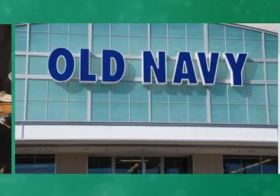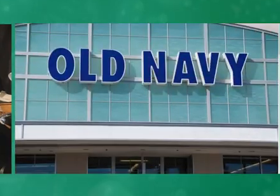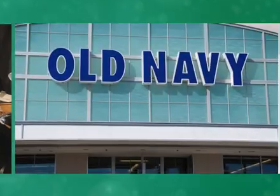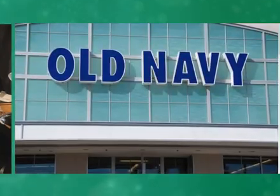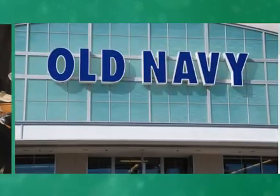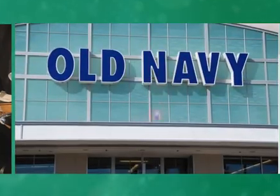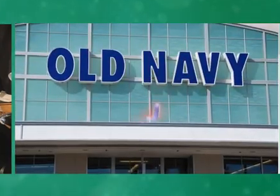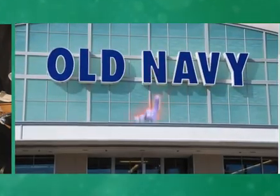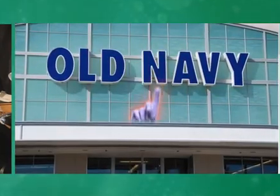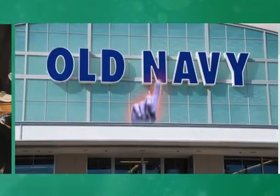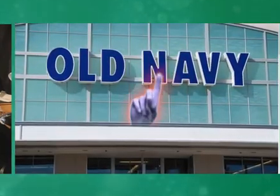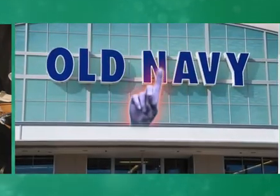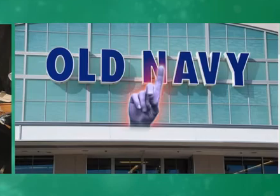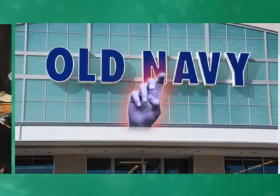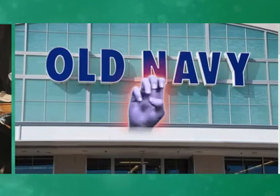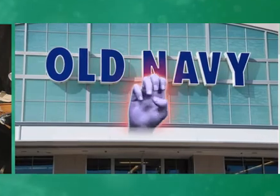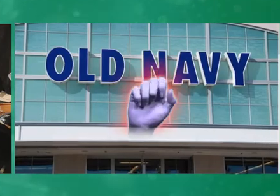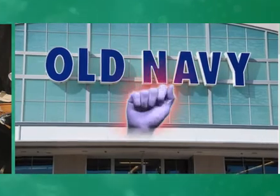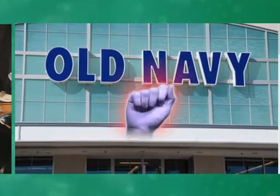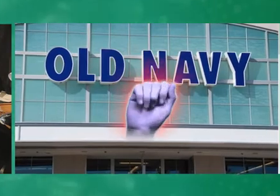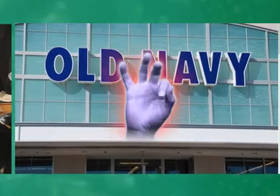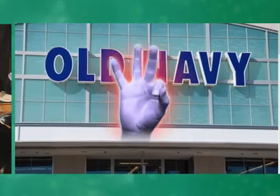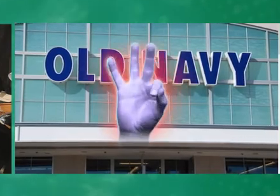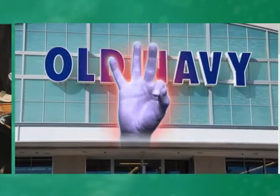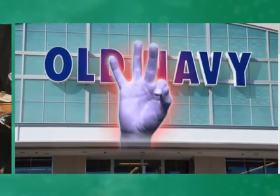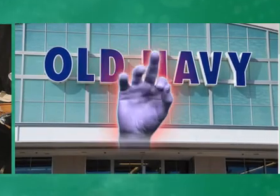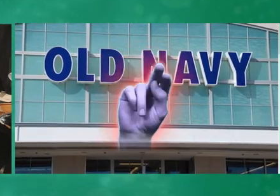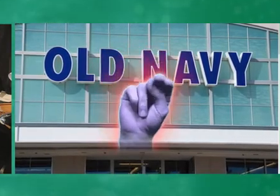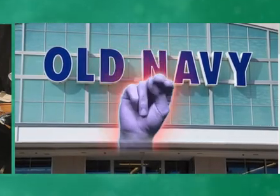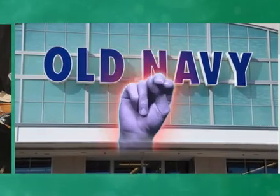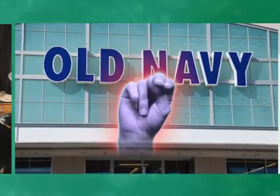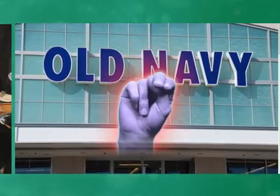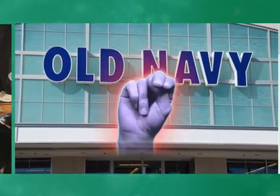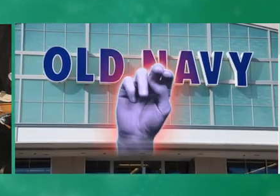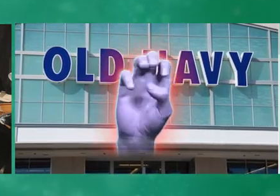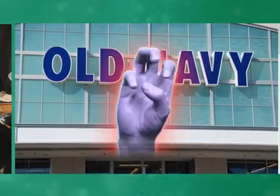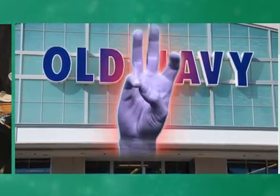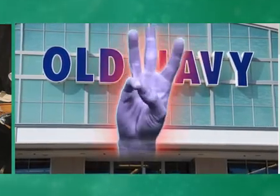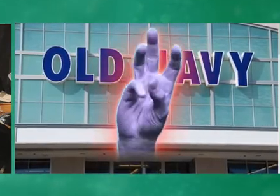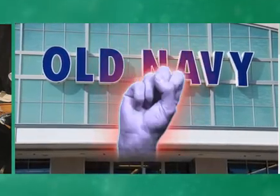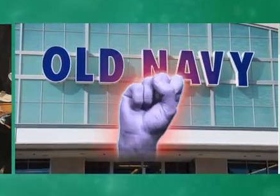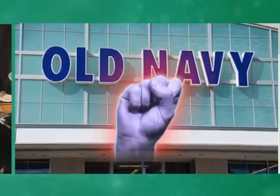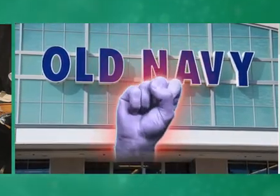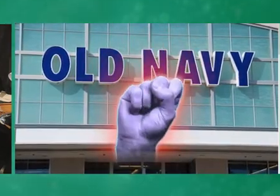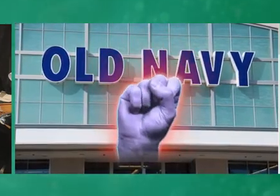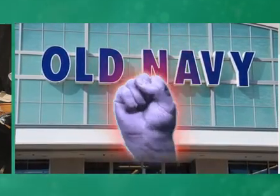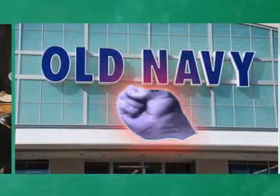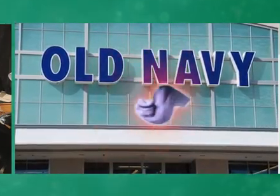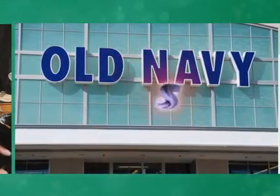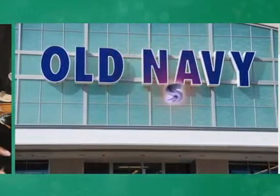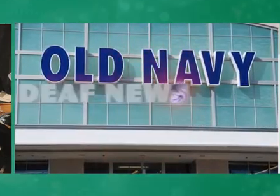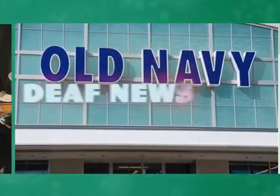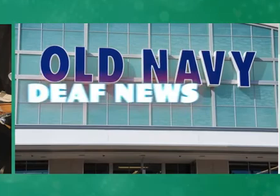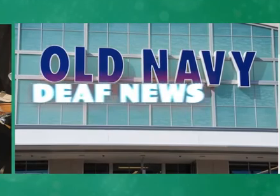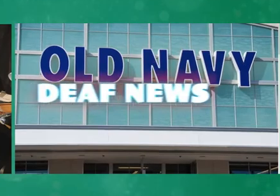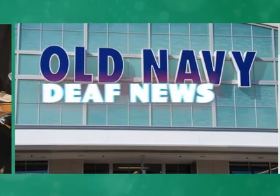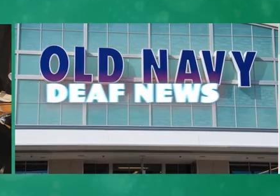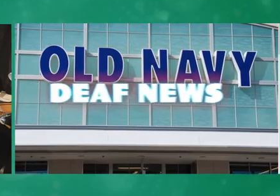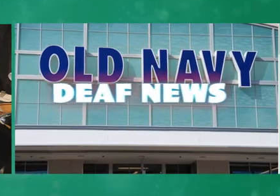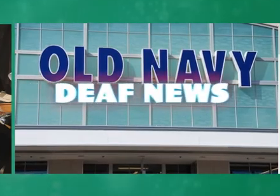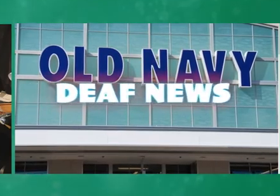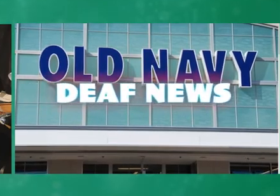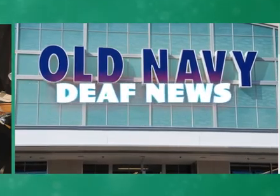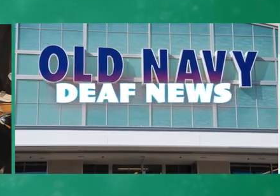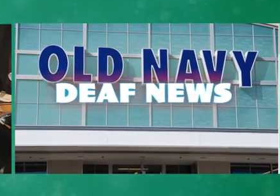do is my best to translate literally the signs that are being said. You'll be able to follow along with the